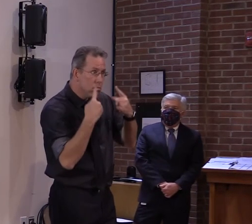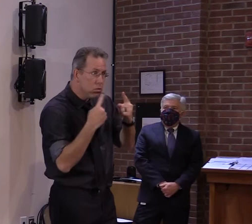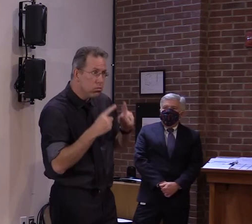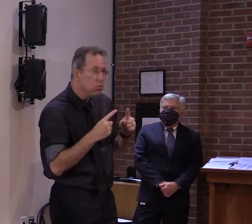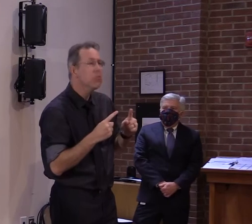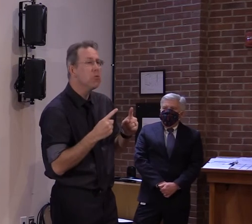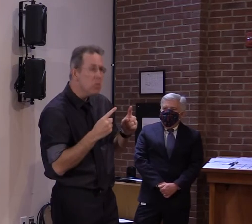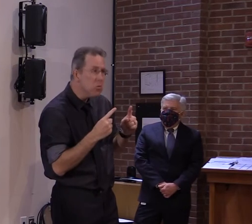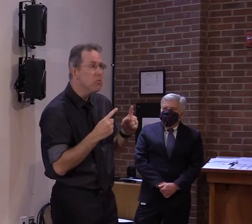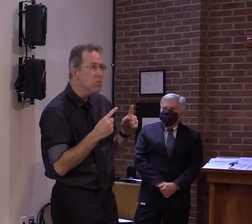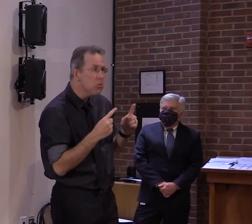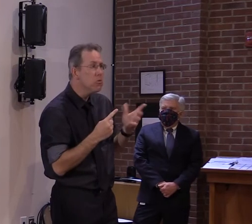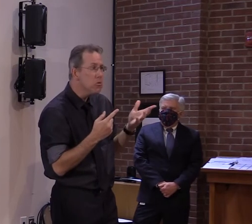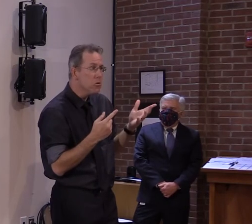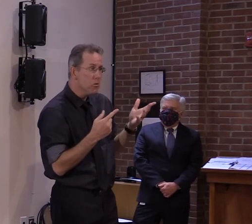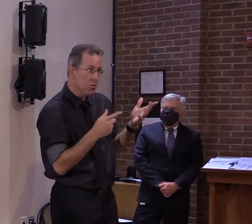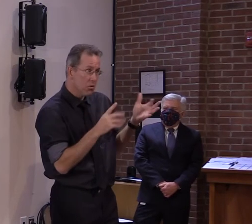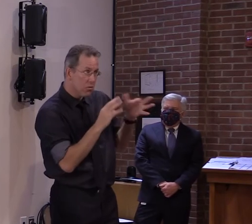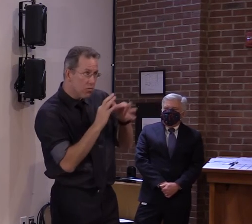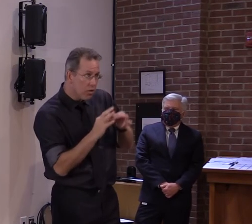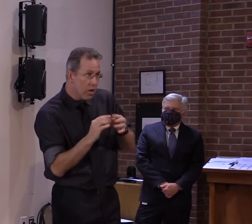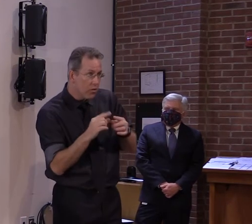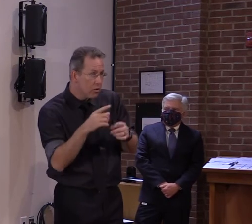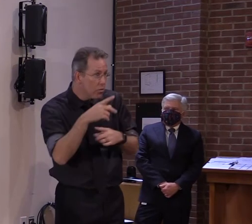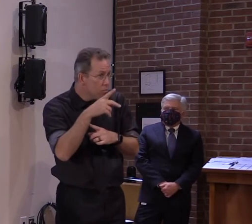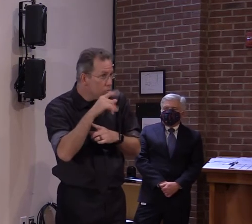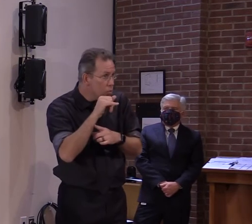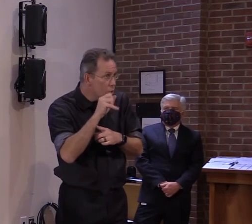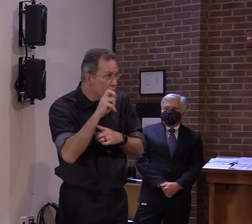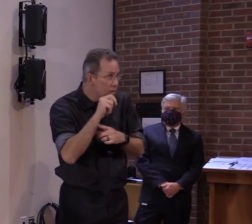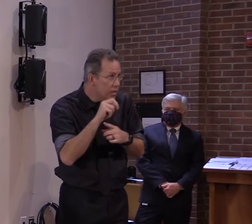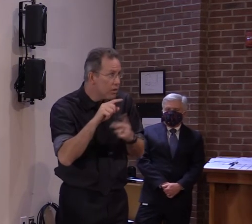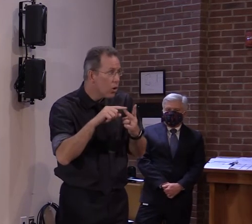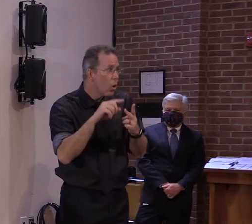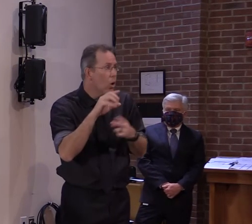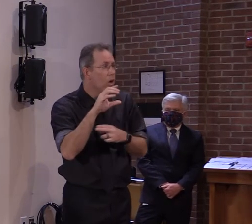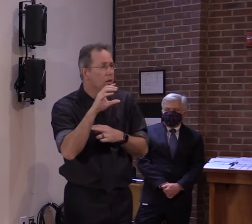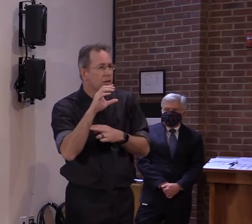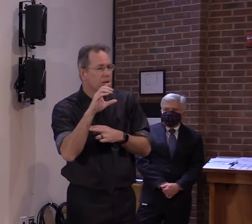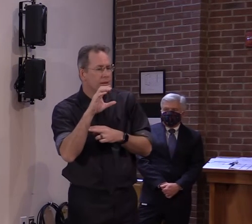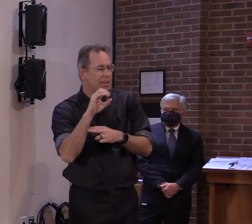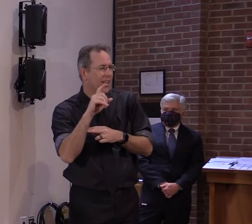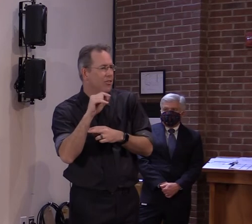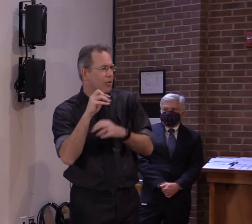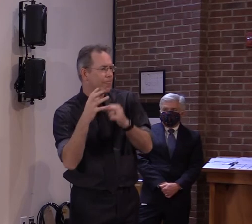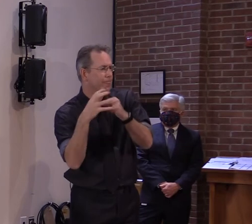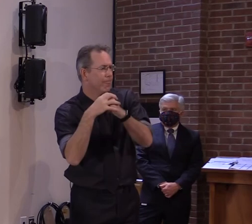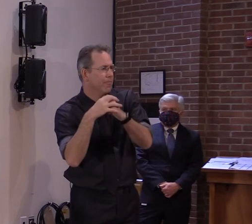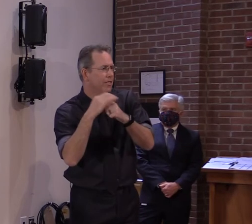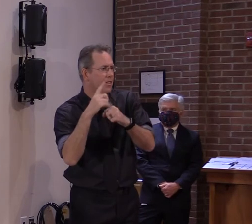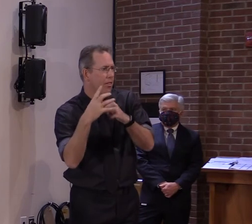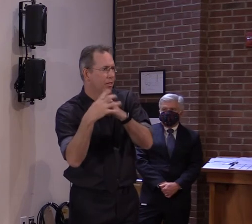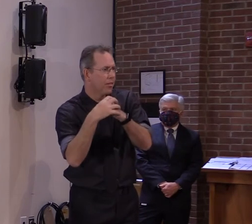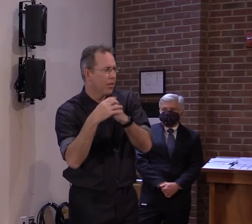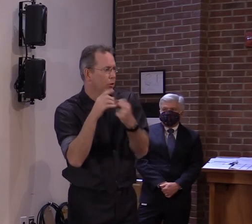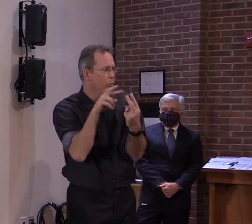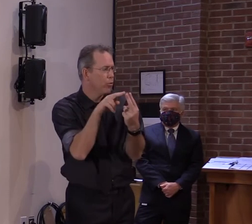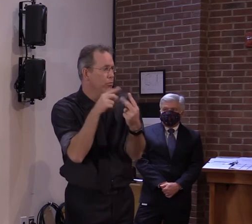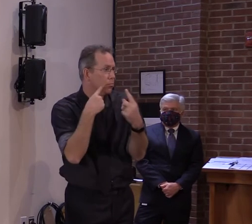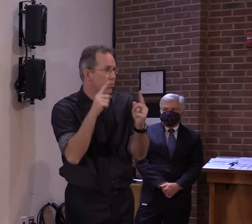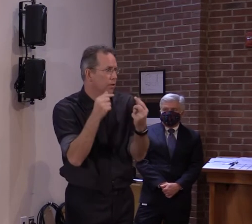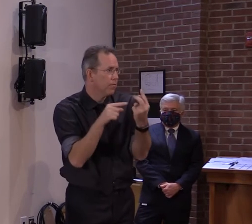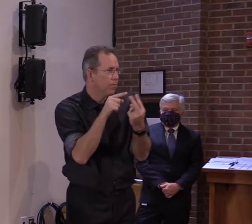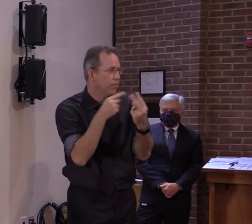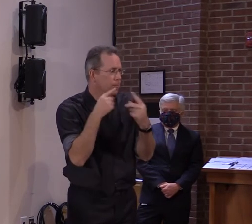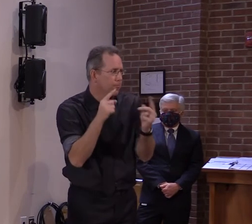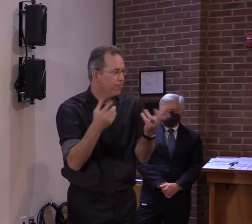certain protein or nucleic acid profile versus the others. So it's going to be challenging to answer your question this early in the